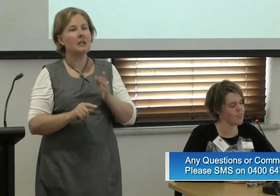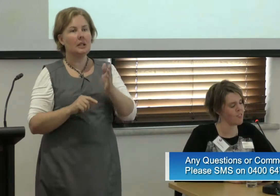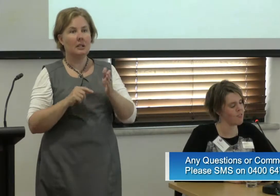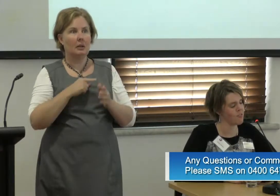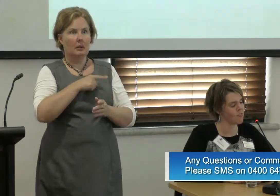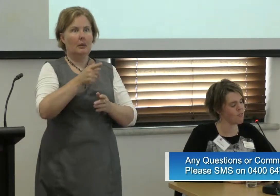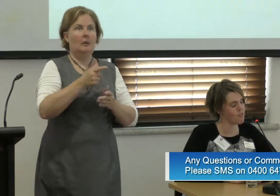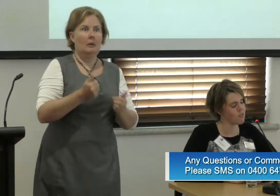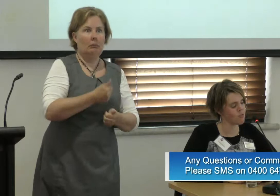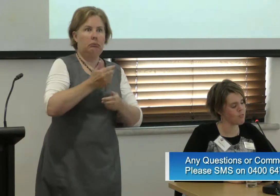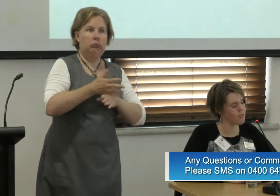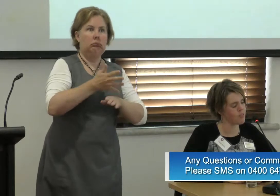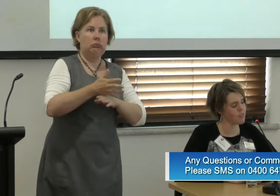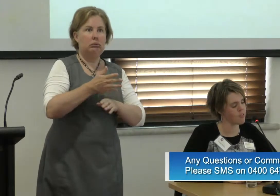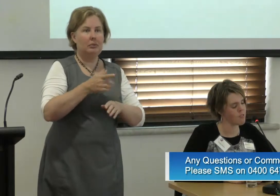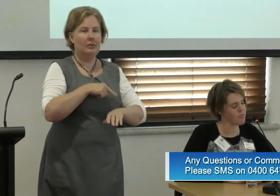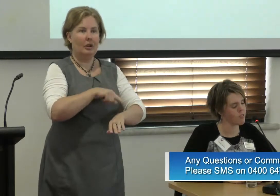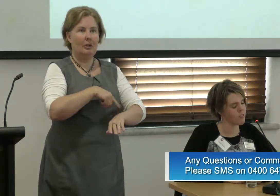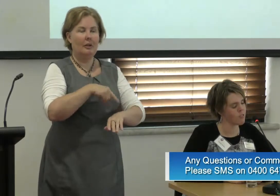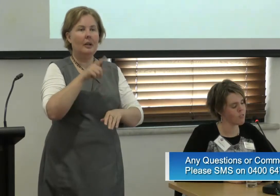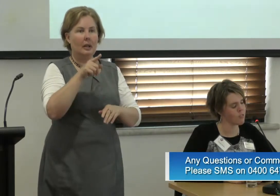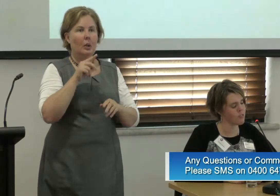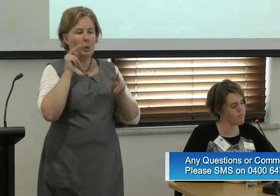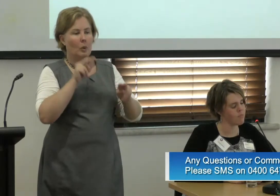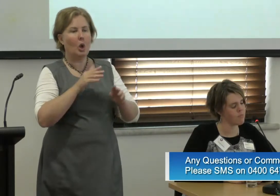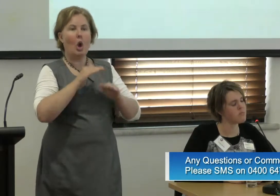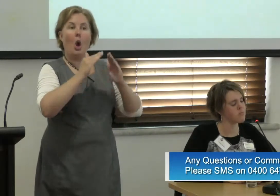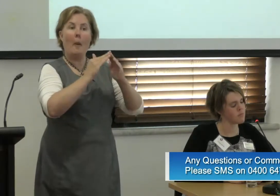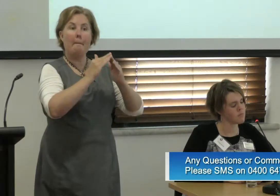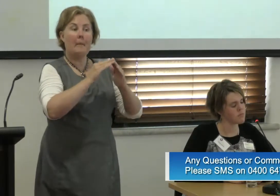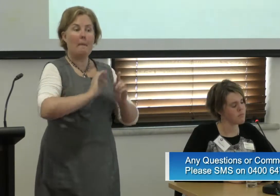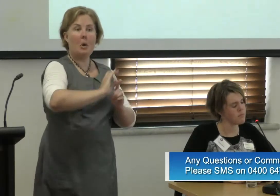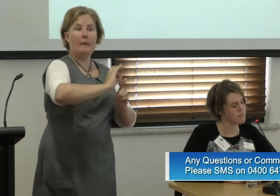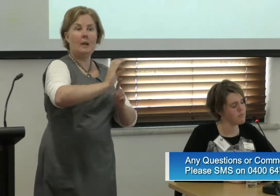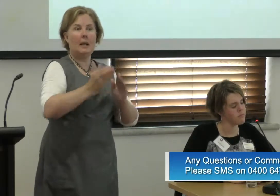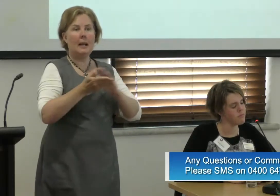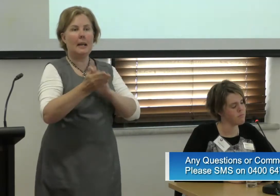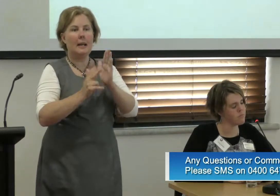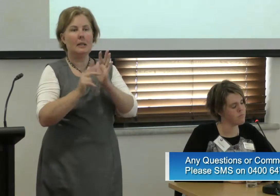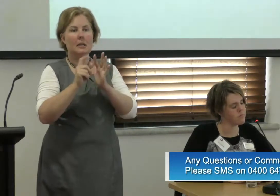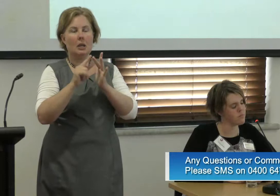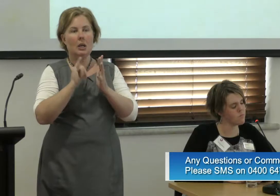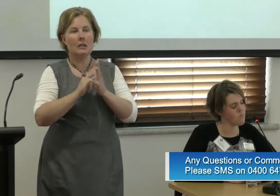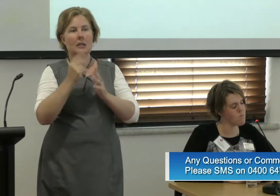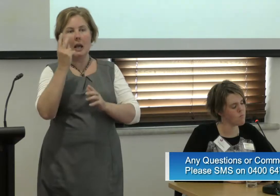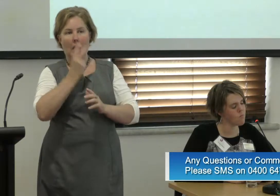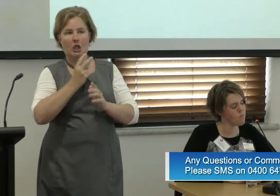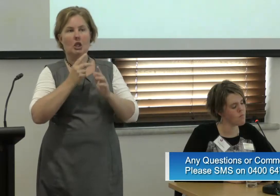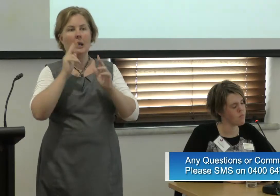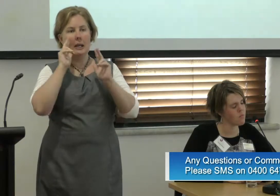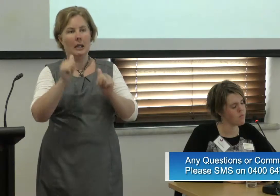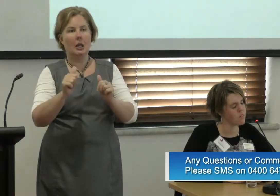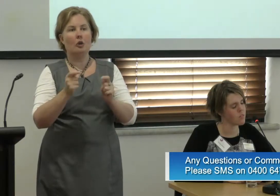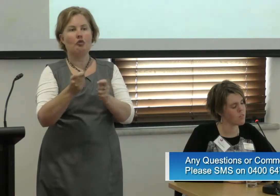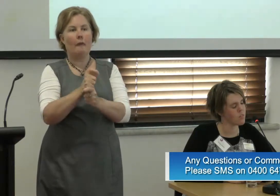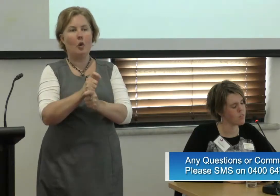into home modifications in the era of NDIS, aged care reform, etc. So I definitely